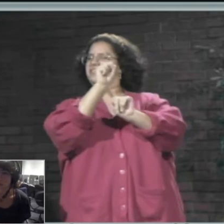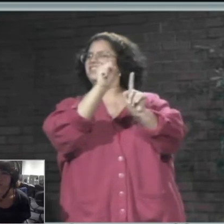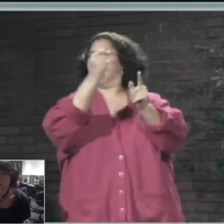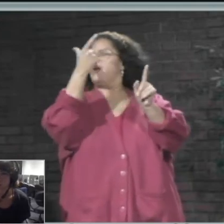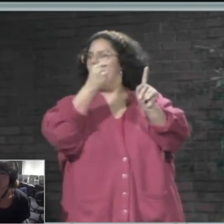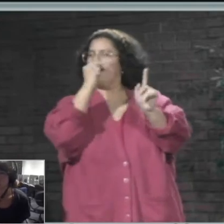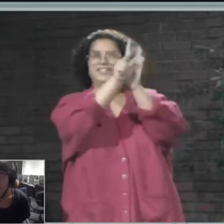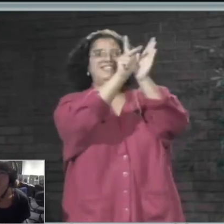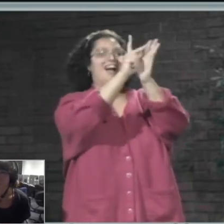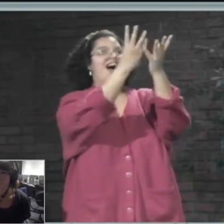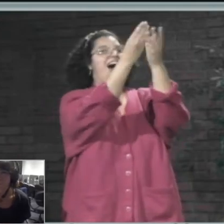those germs.